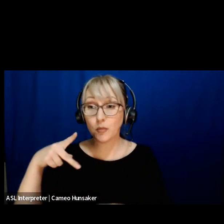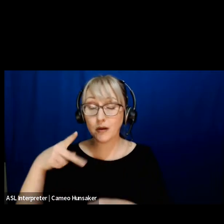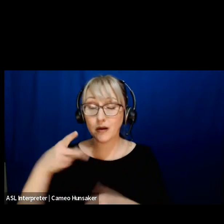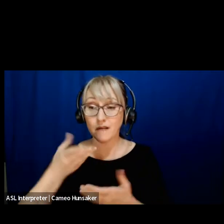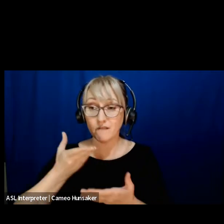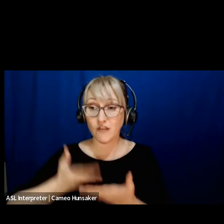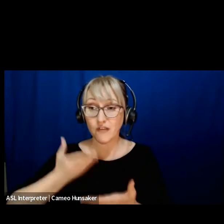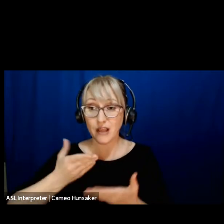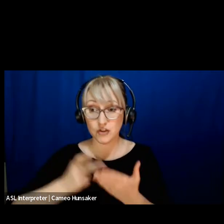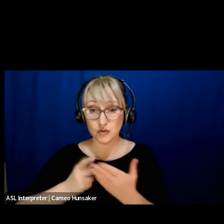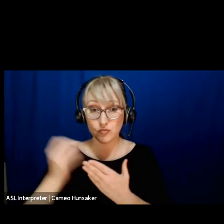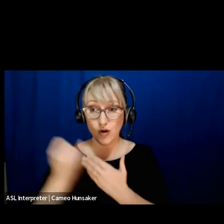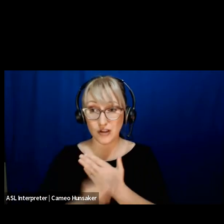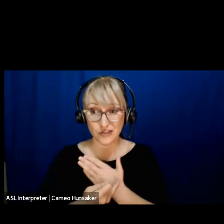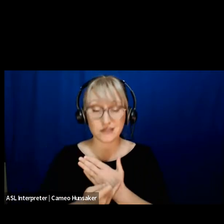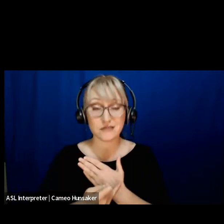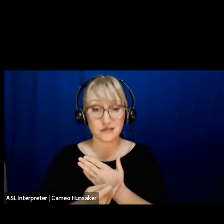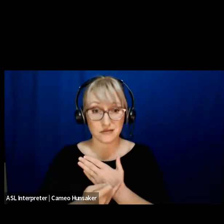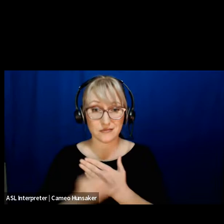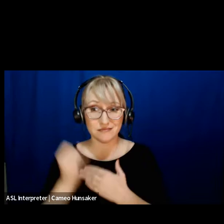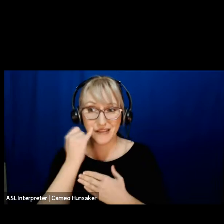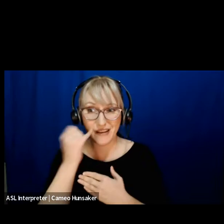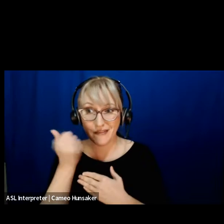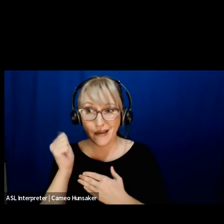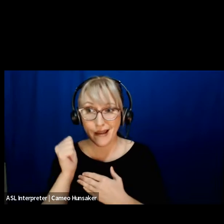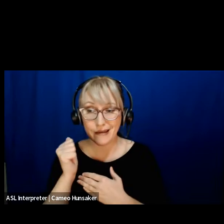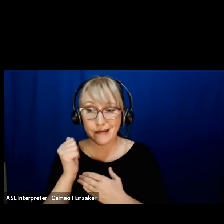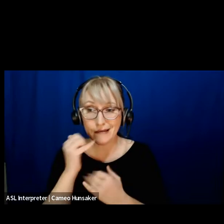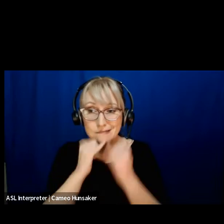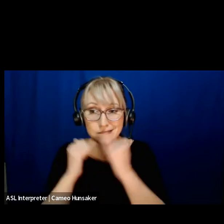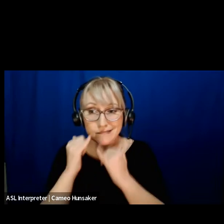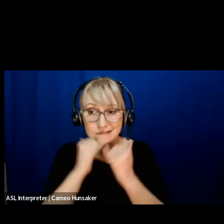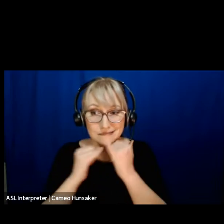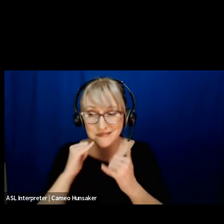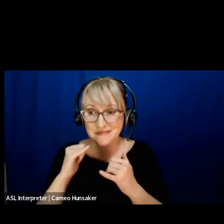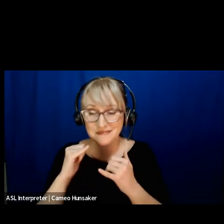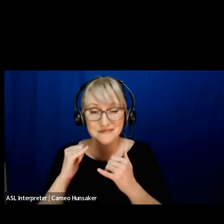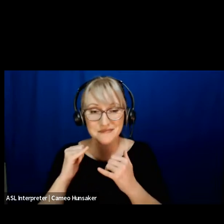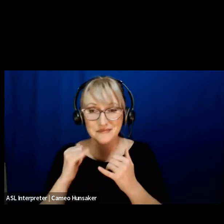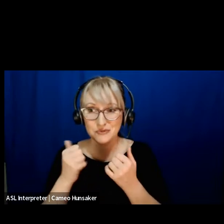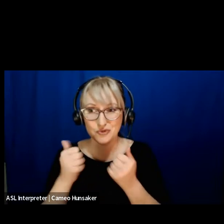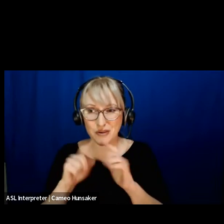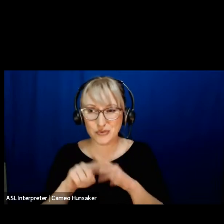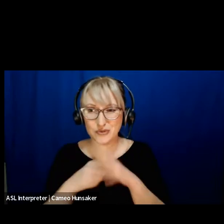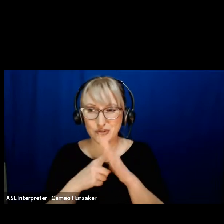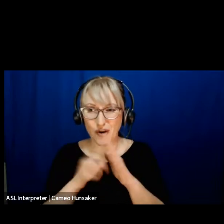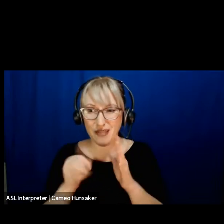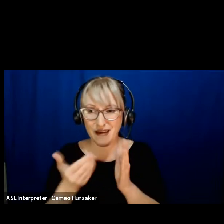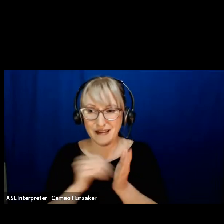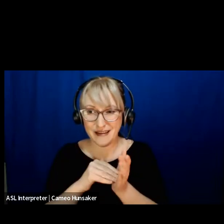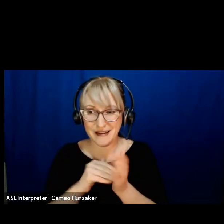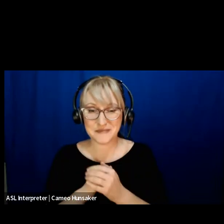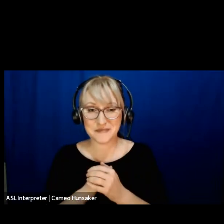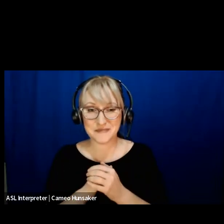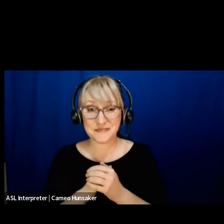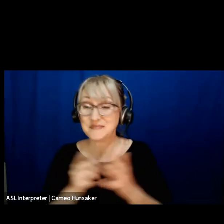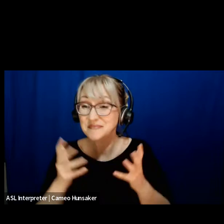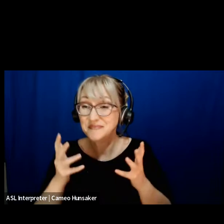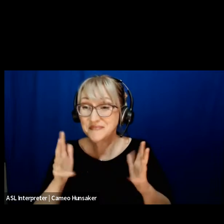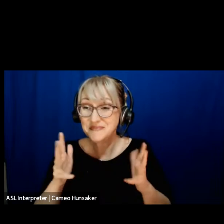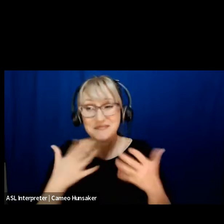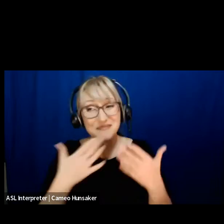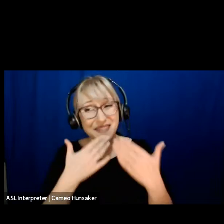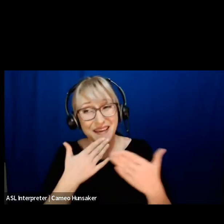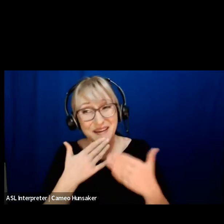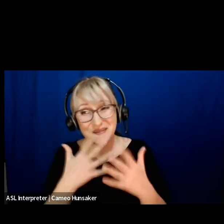kinks are found in it while we start up again. That's about all I have. Thank you